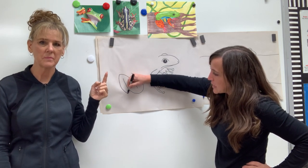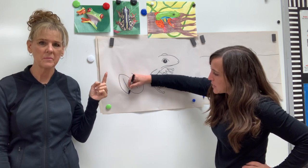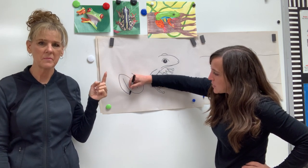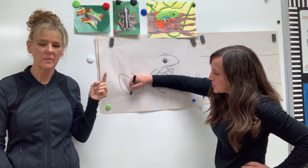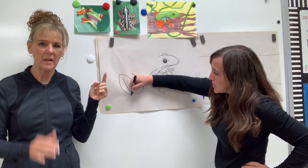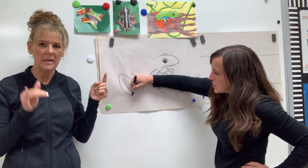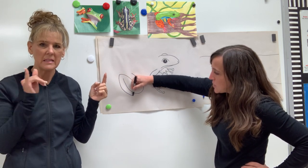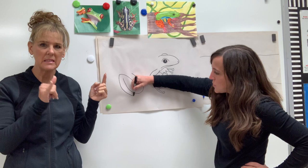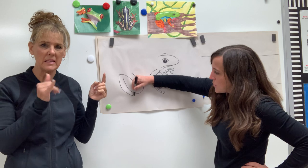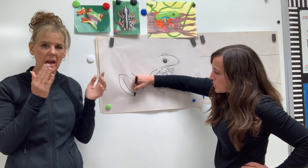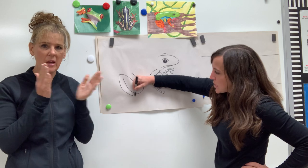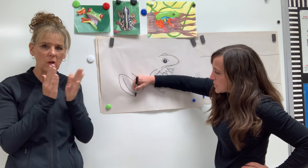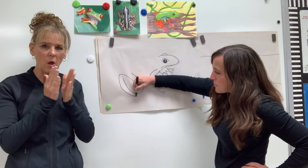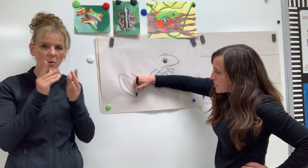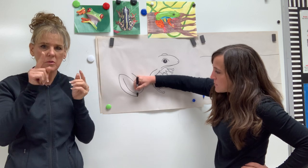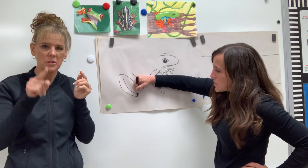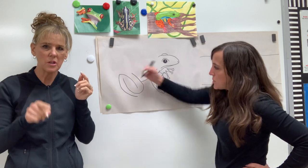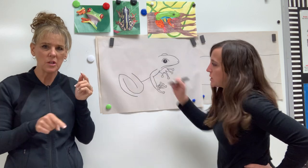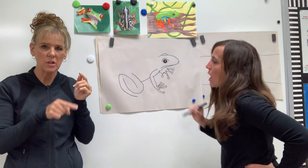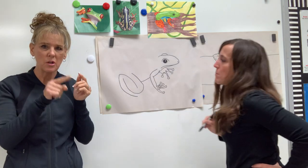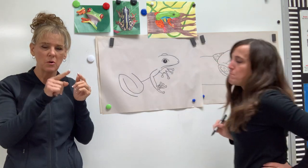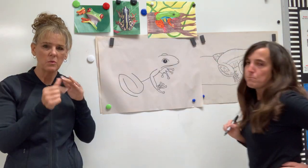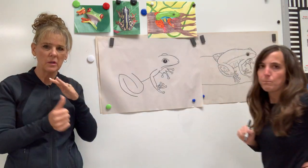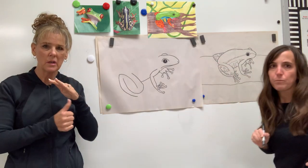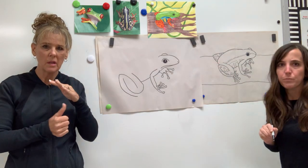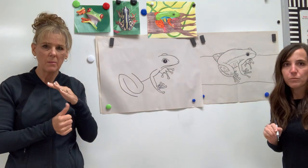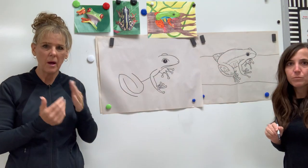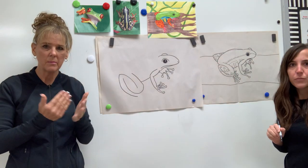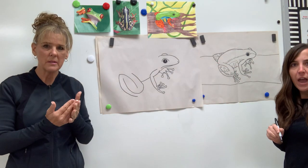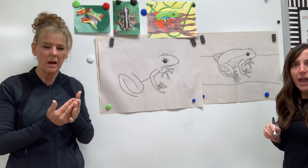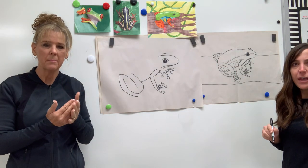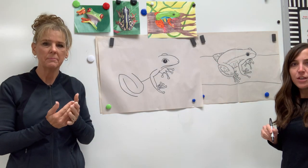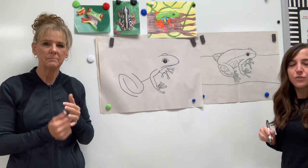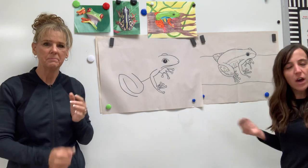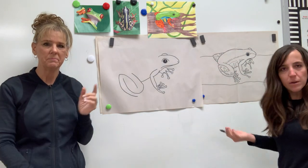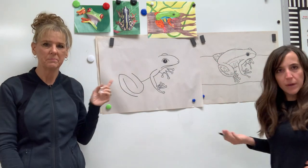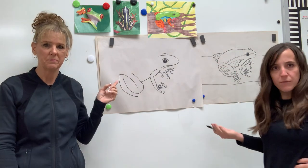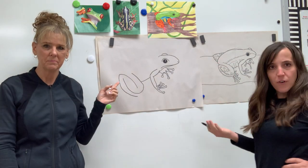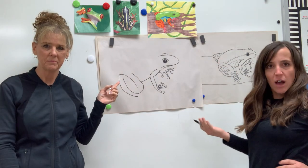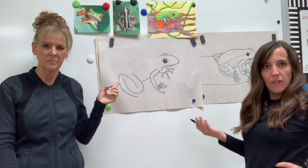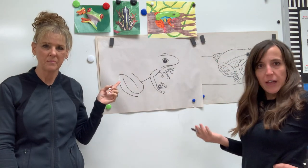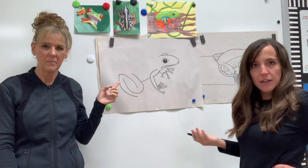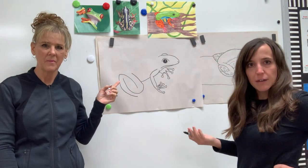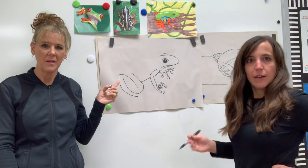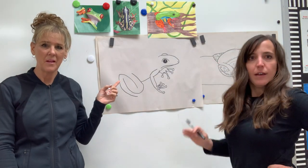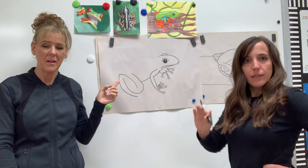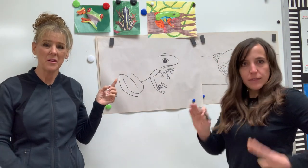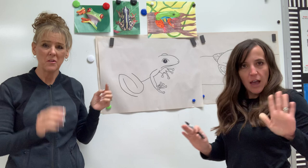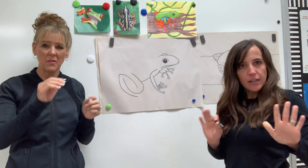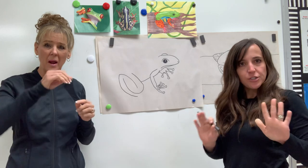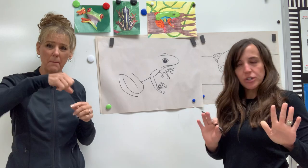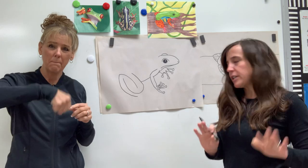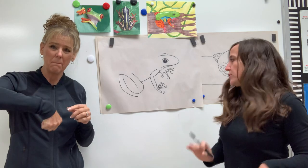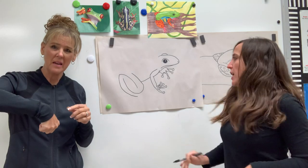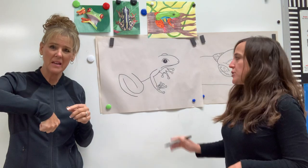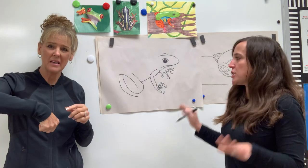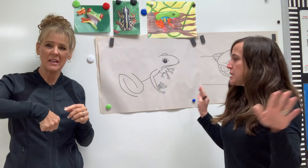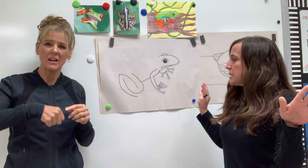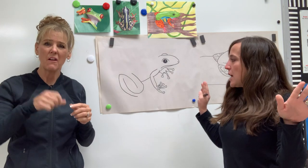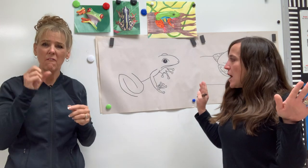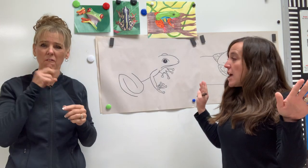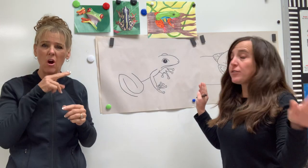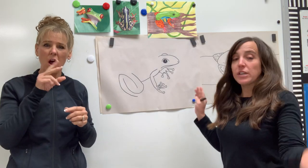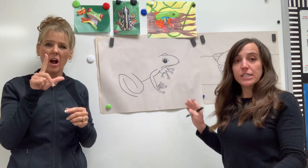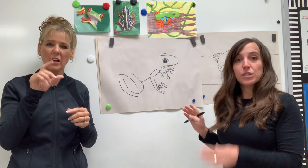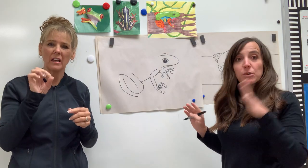to the U, sticking close to the U. When you get to the bottom of the U, stop. Okay, you've got a bent frog leg. Kind of tricky